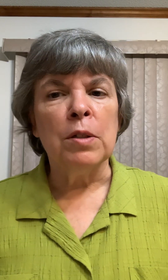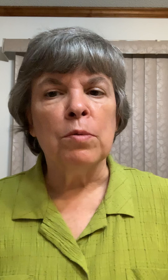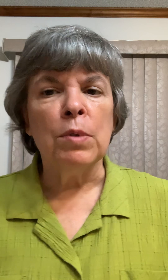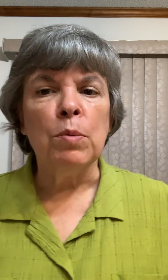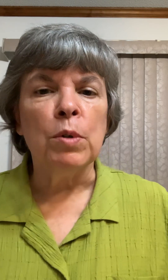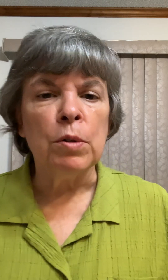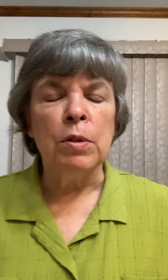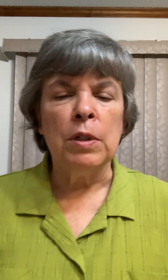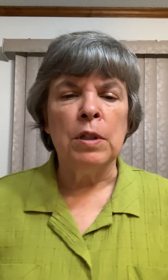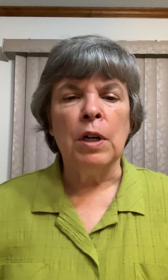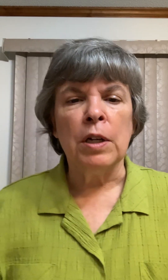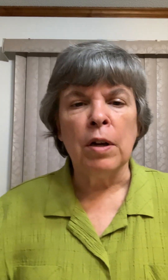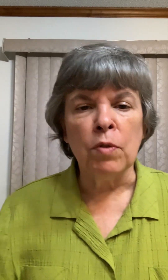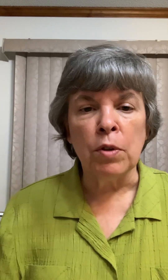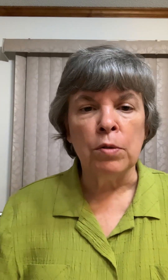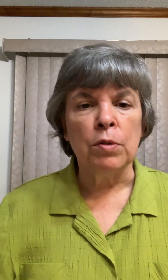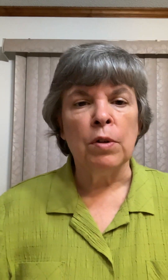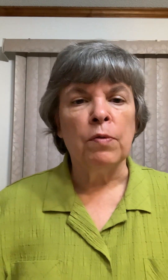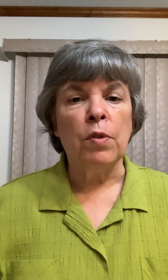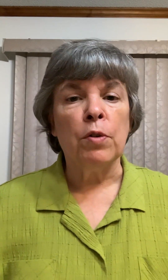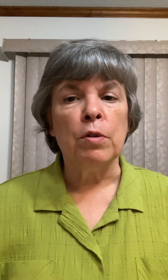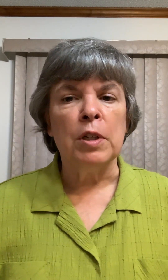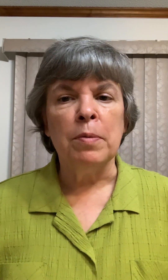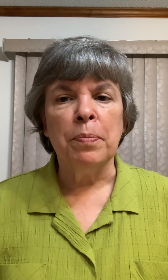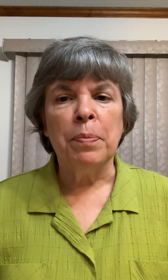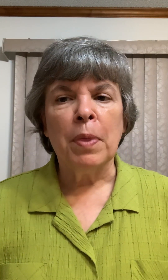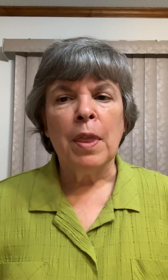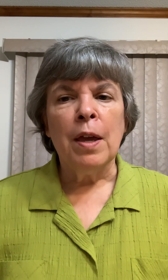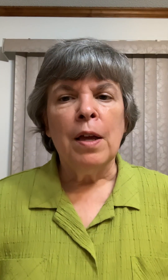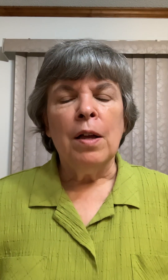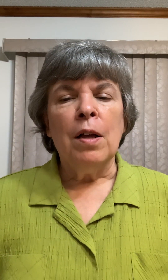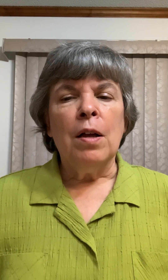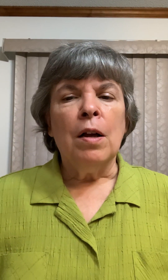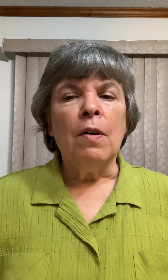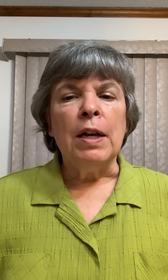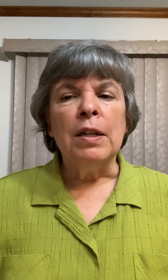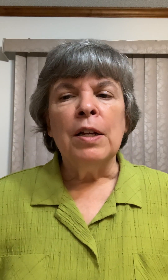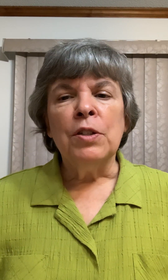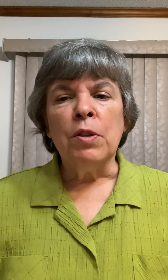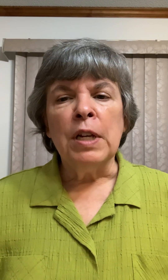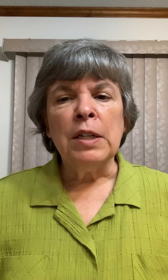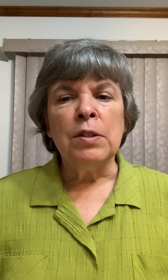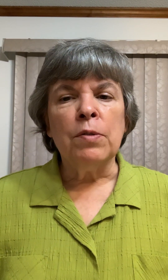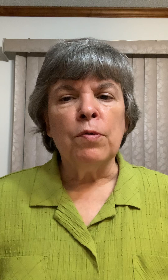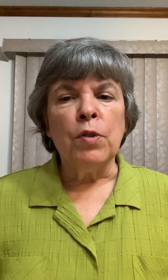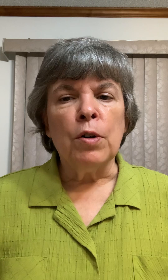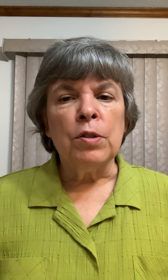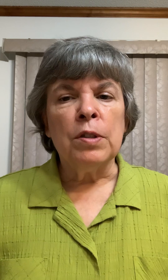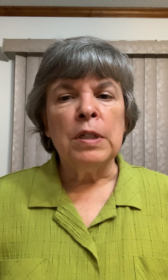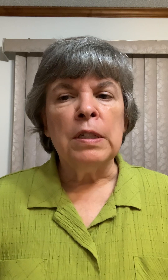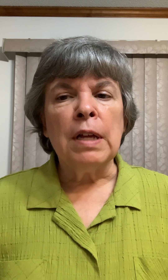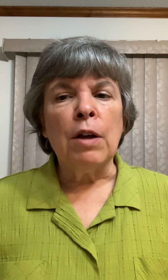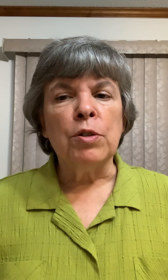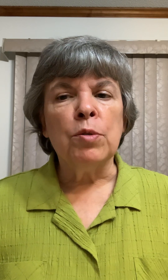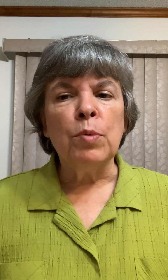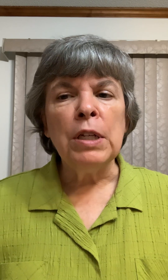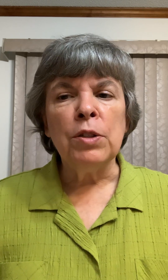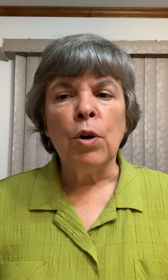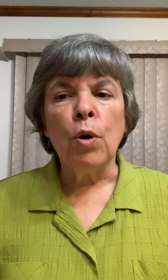we will not cover those thoroughly. All right, so the next verse is how sweet to hold